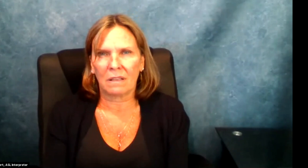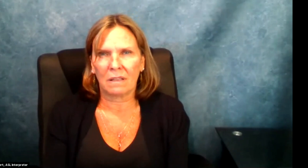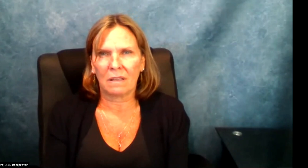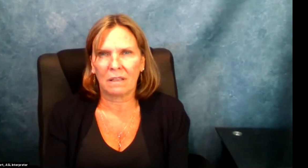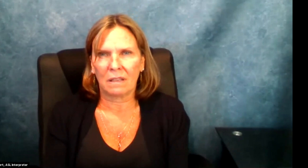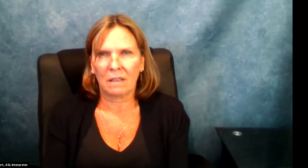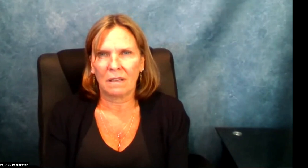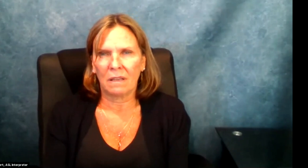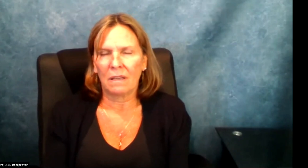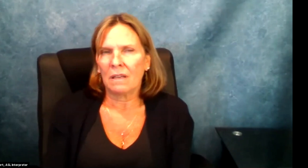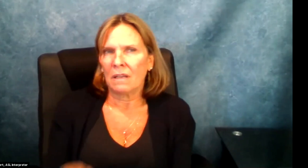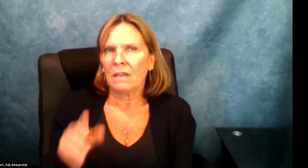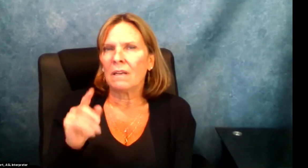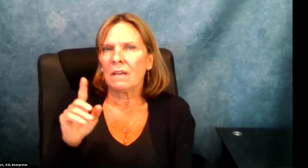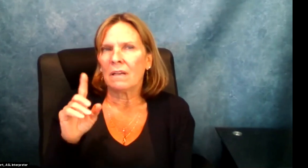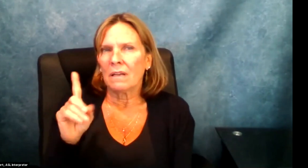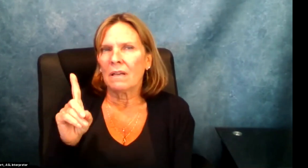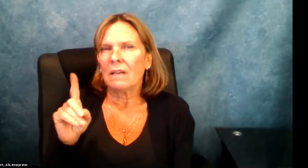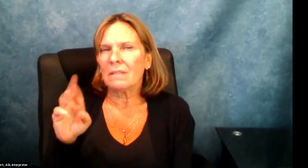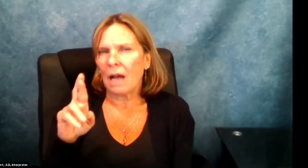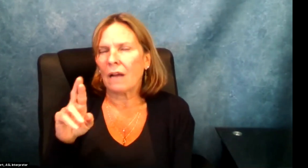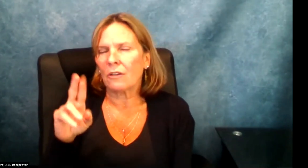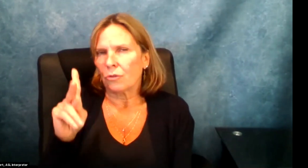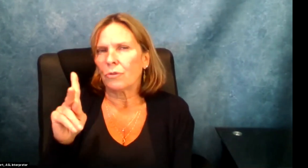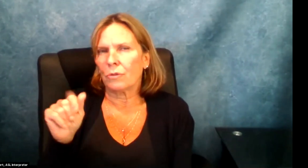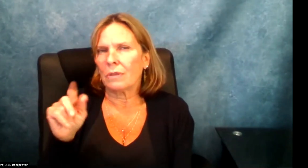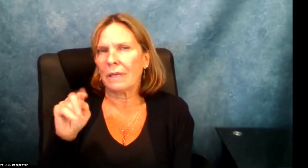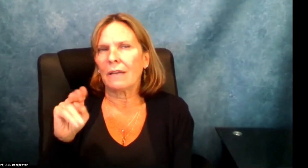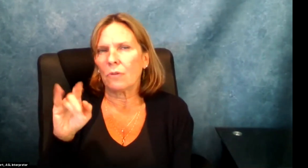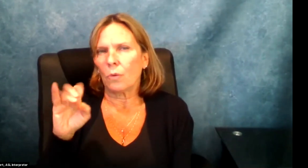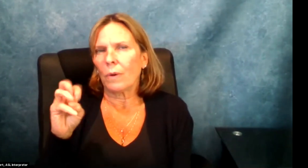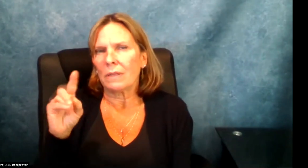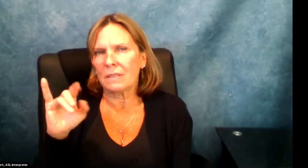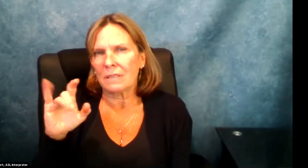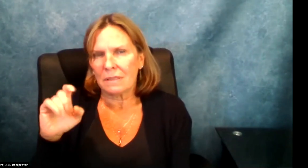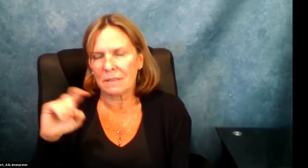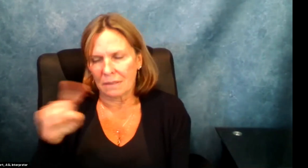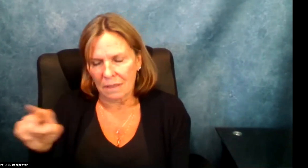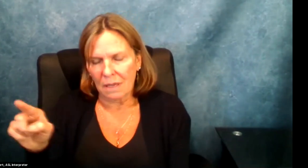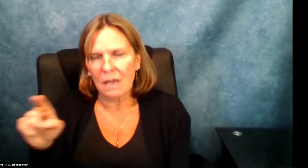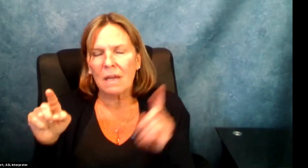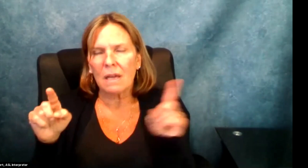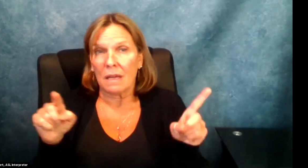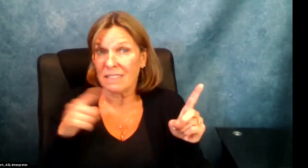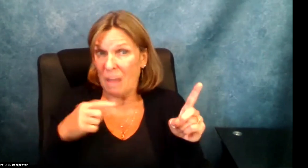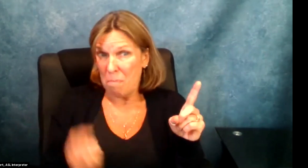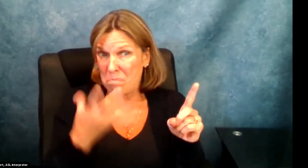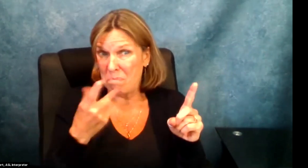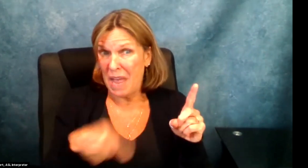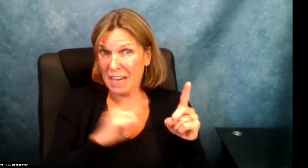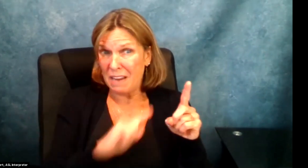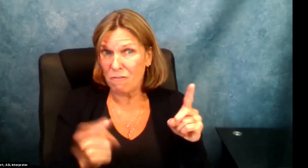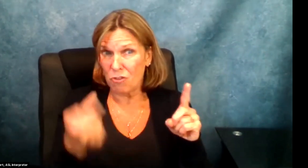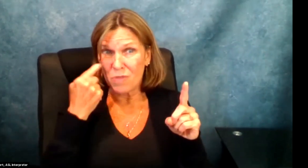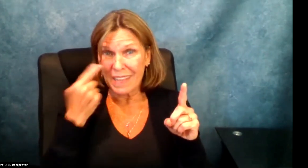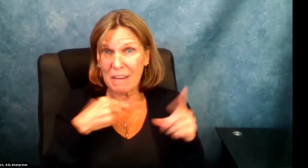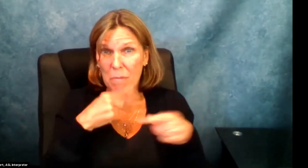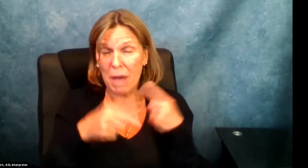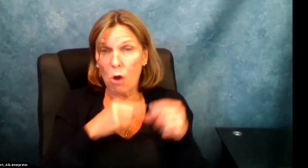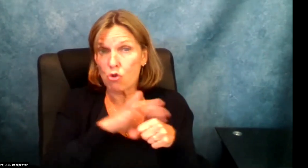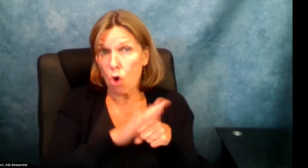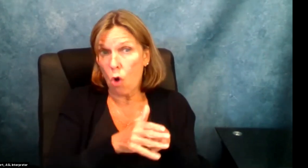many of you have probably, if you follow the news, heard that we're thinking about COVID-19, which we've talked about as